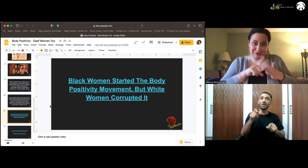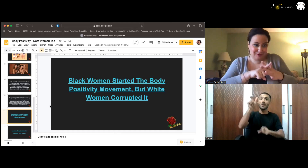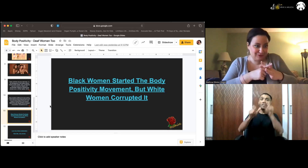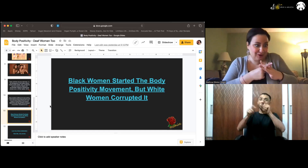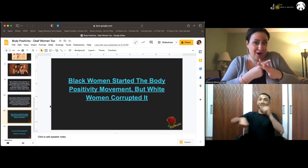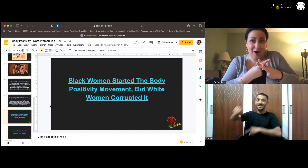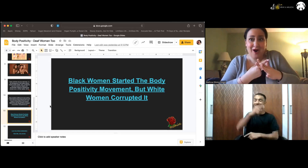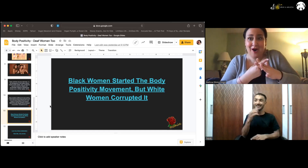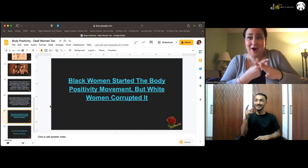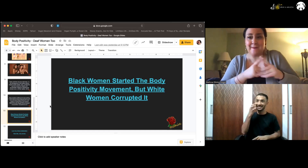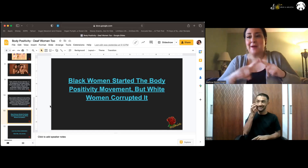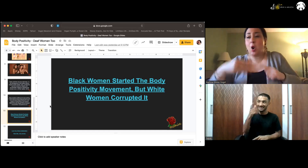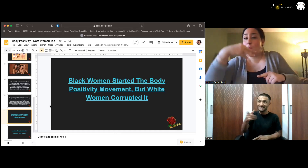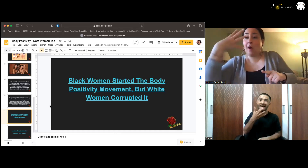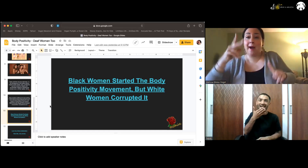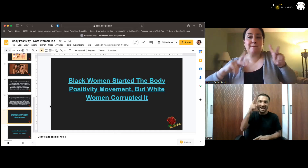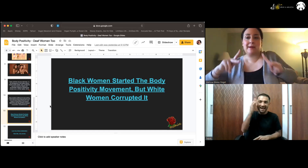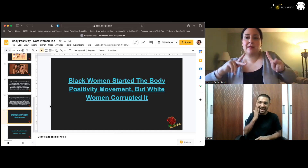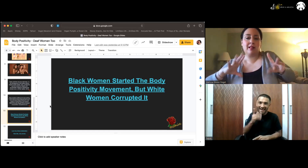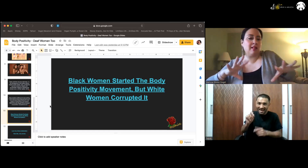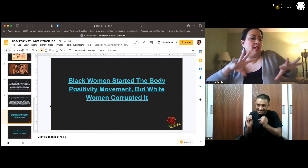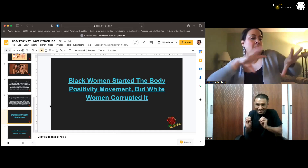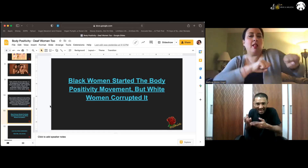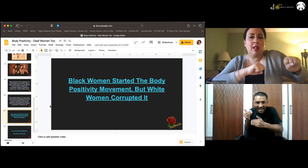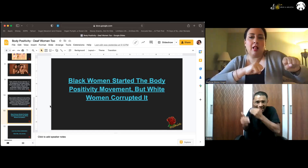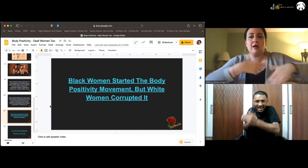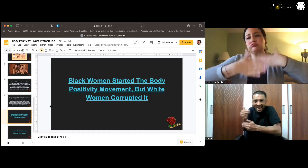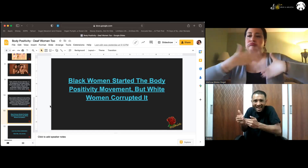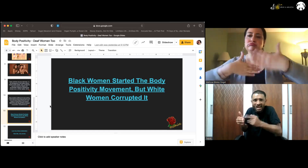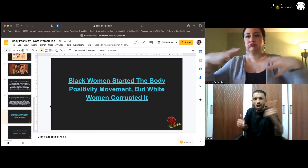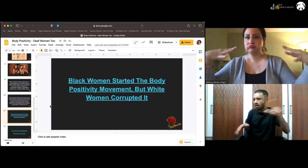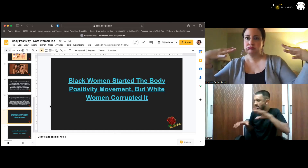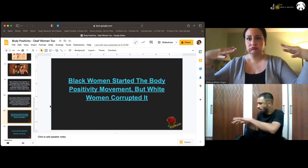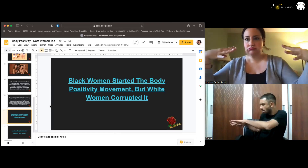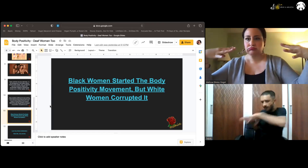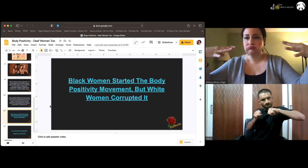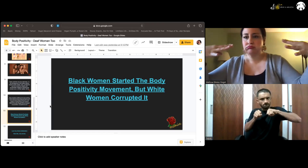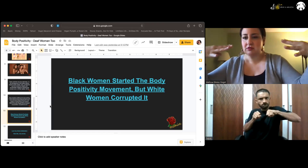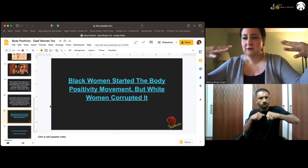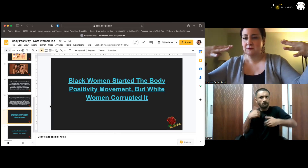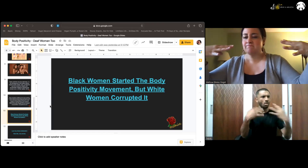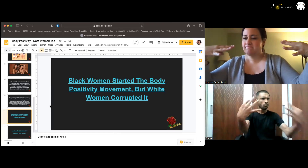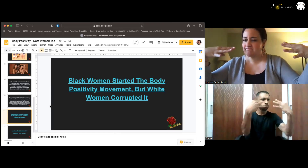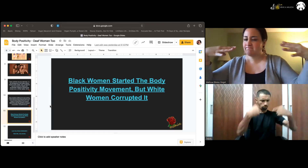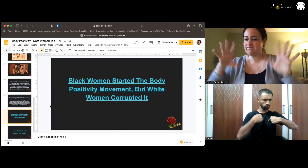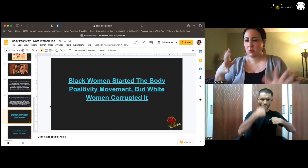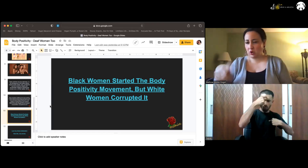from people of color, you know. They started it, but the white women corrupted it and they took all the